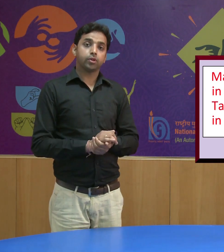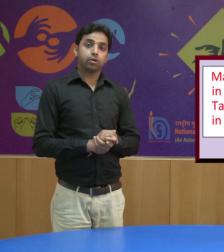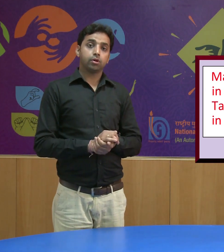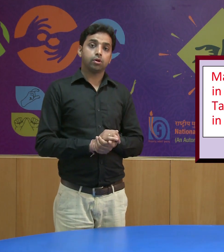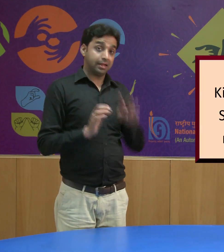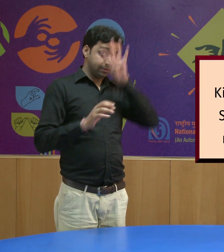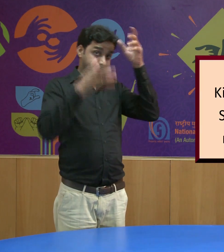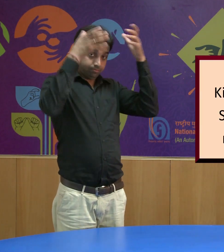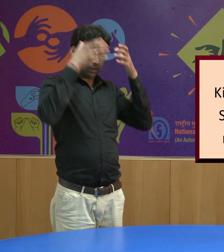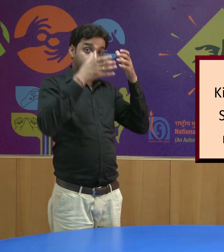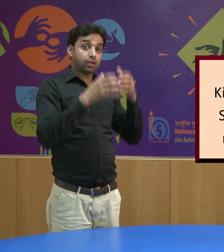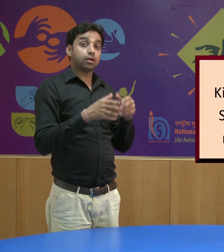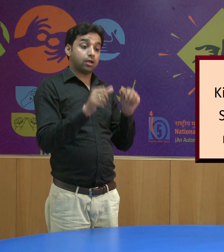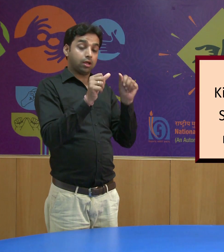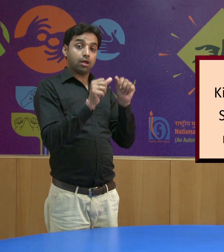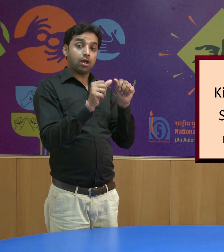King Aniruddha